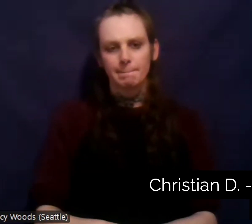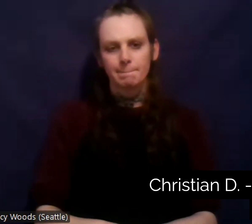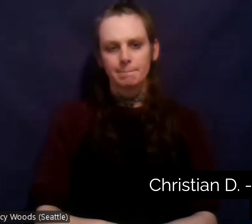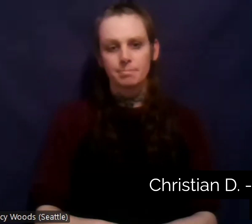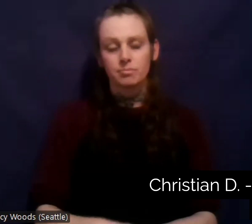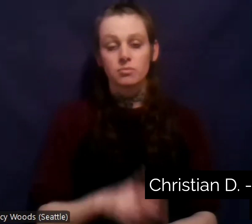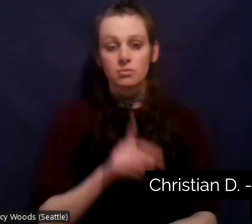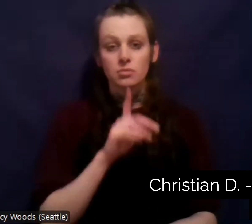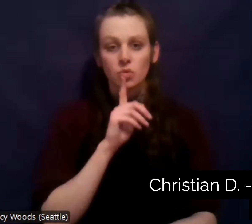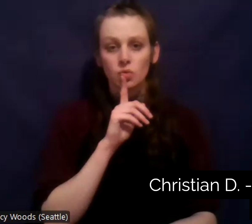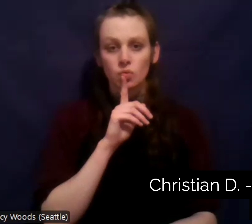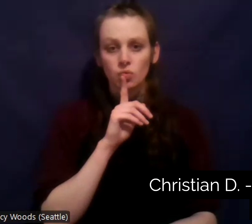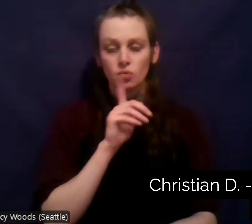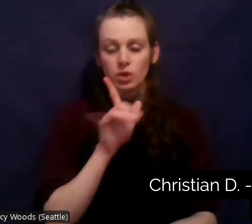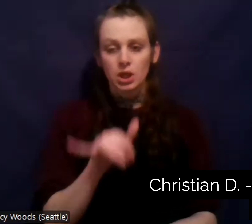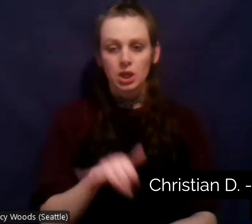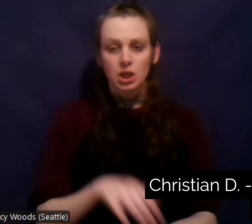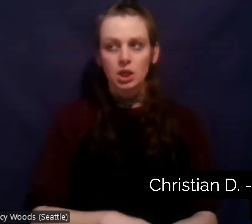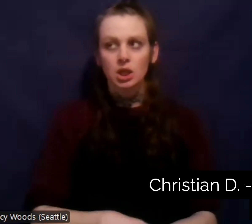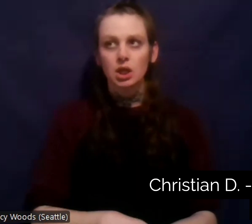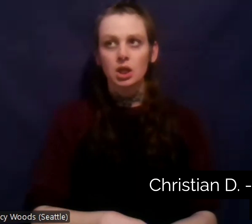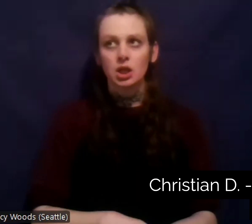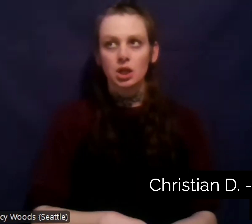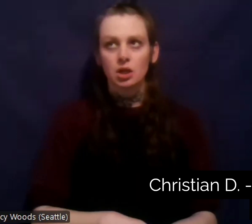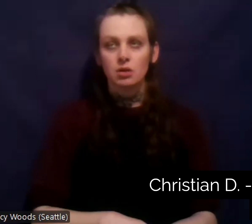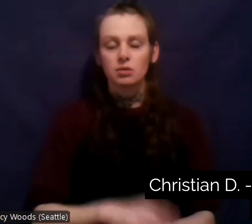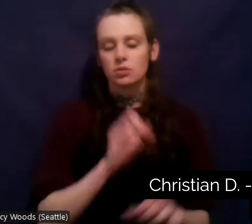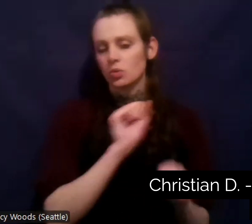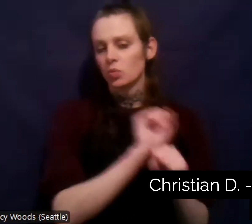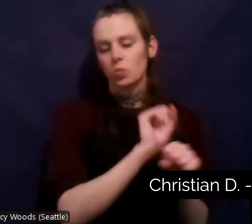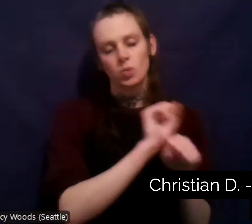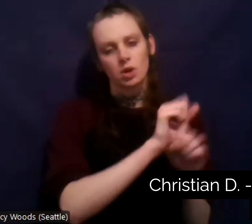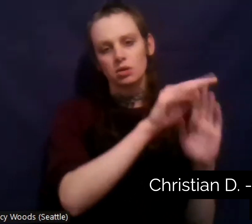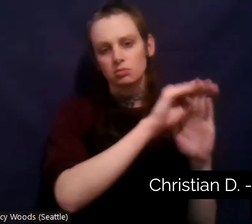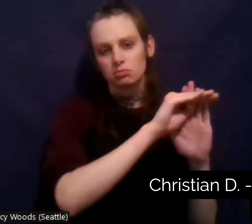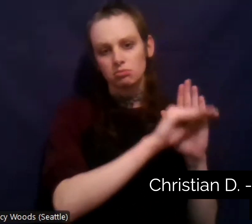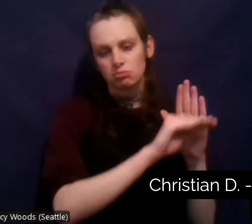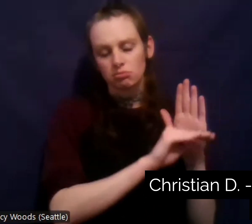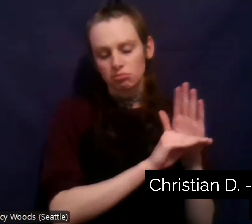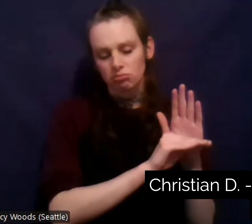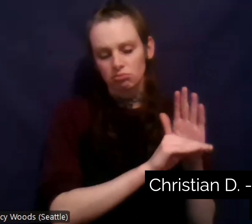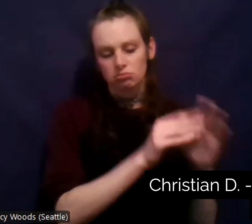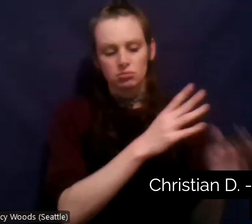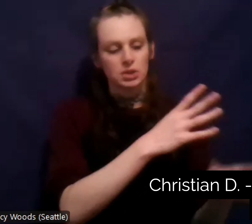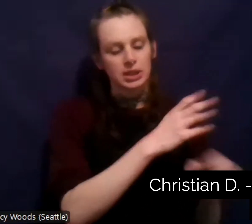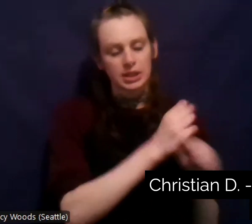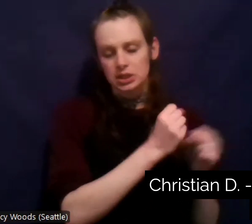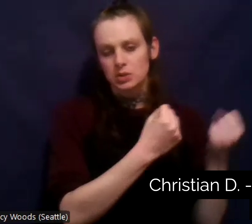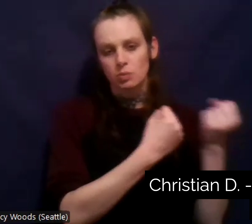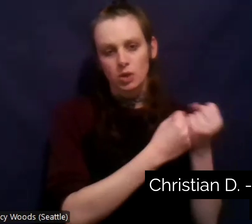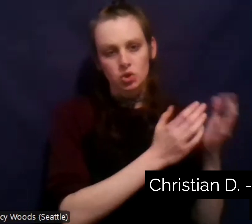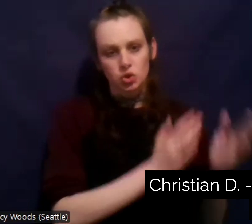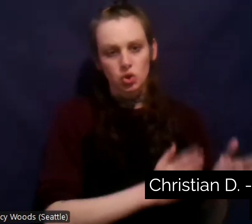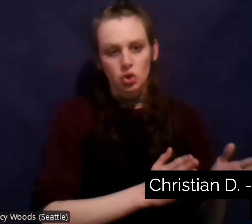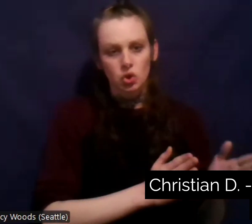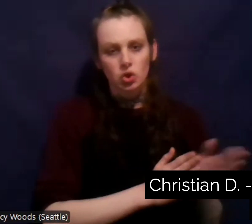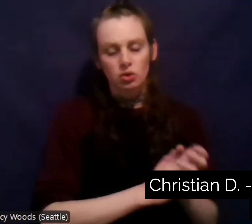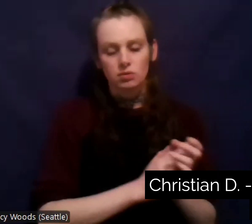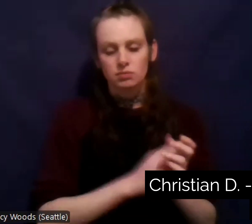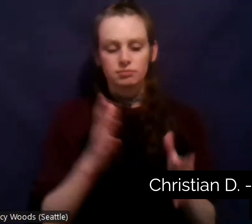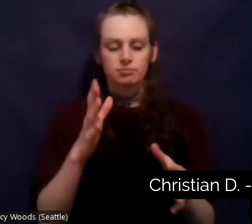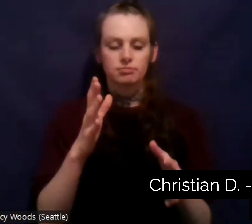the real deal is um, working the steps, getting a sponsor, uh,